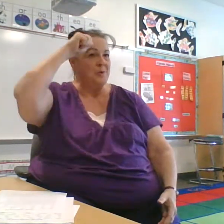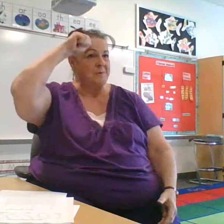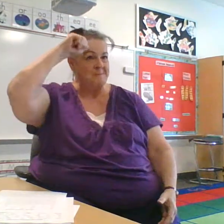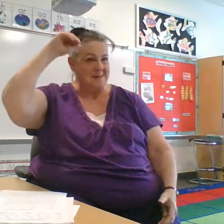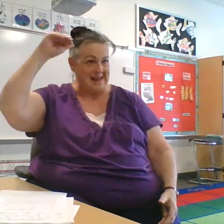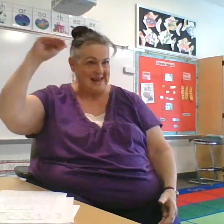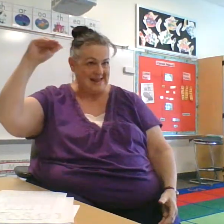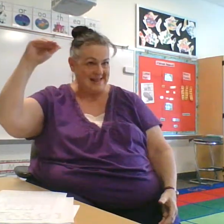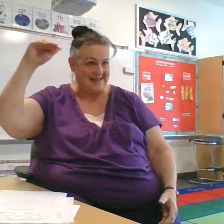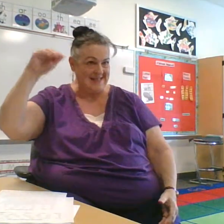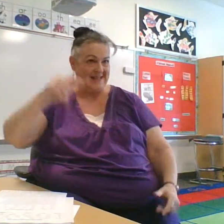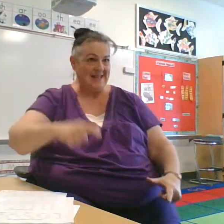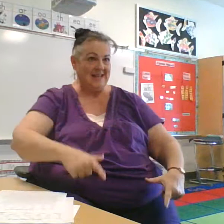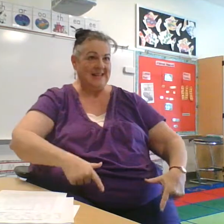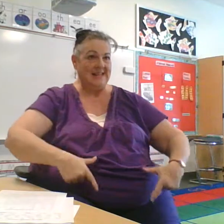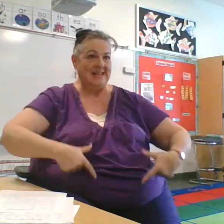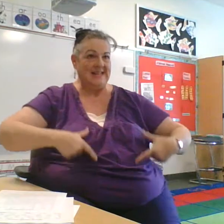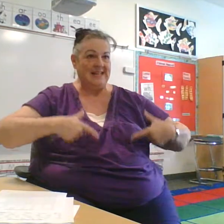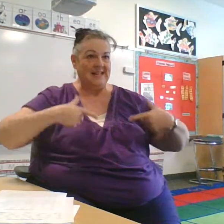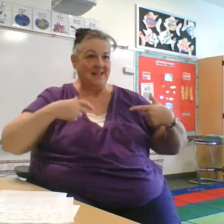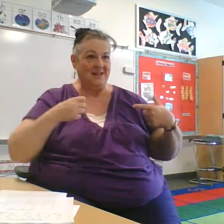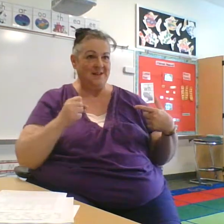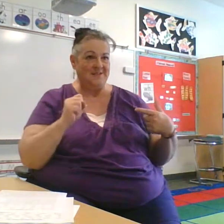old man, man lives lives